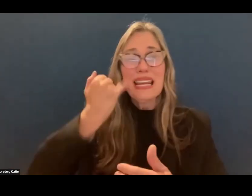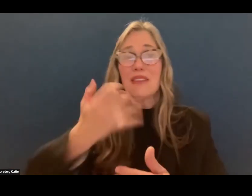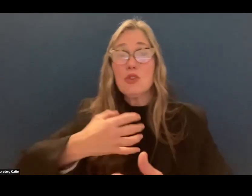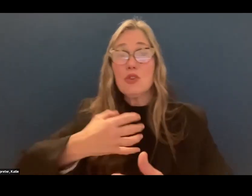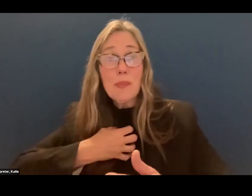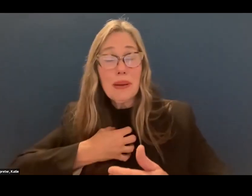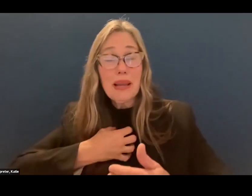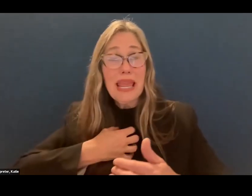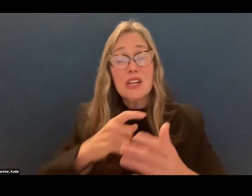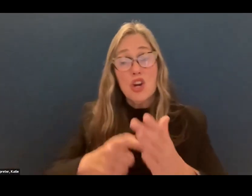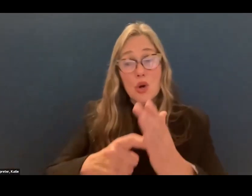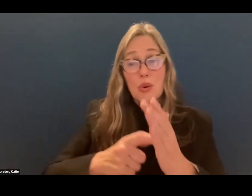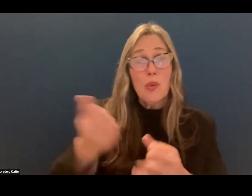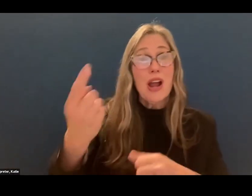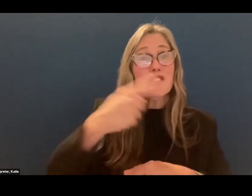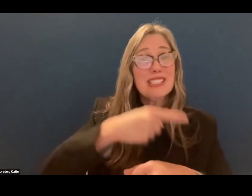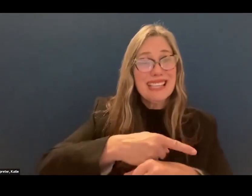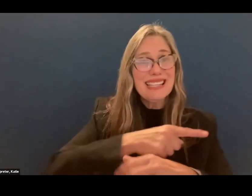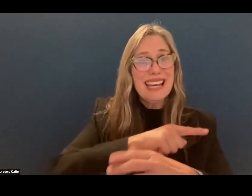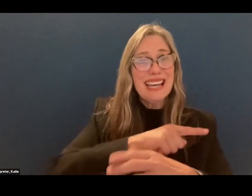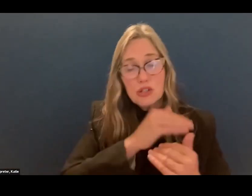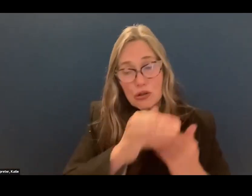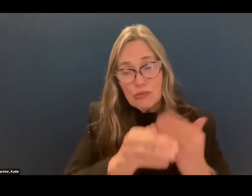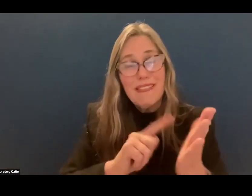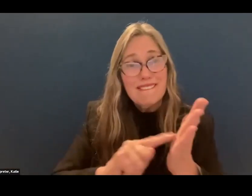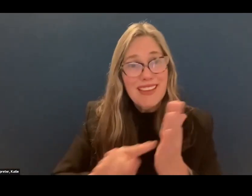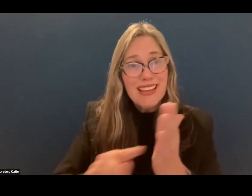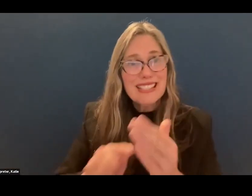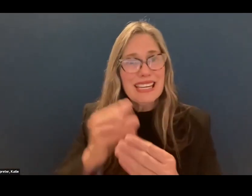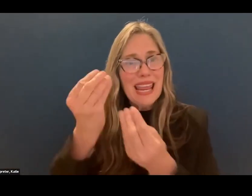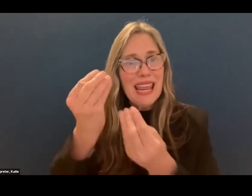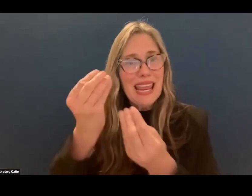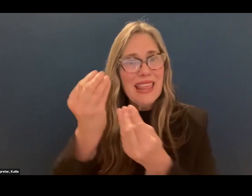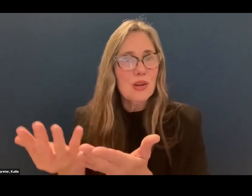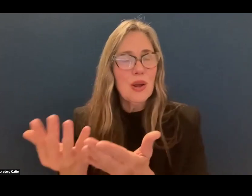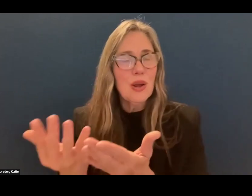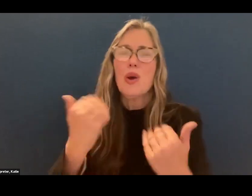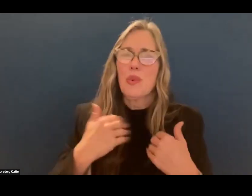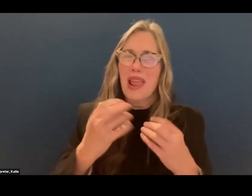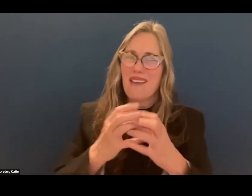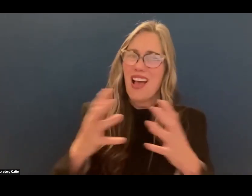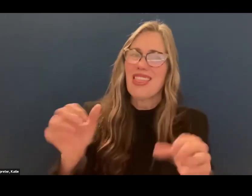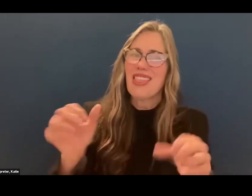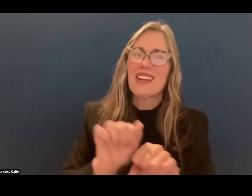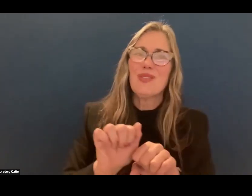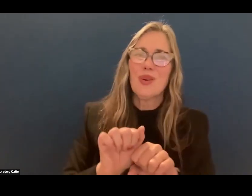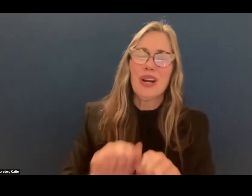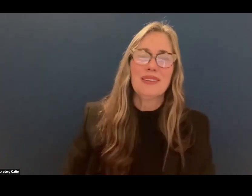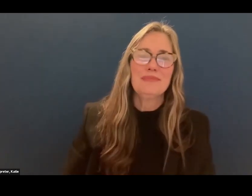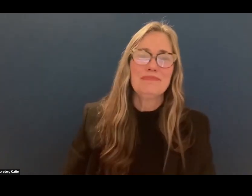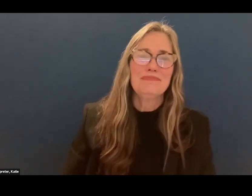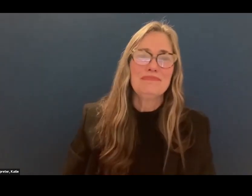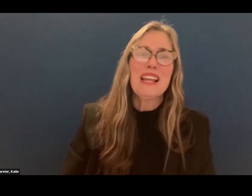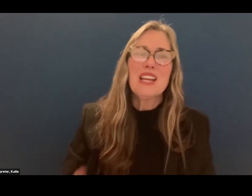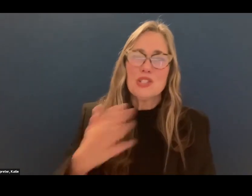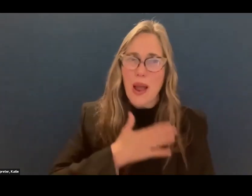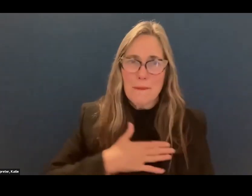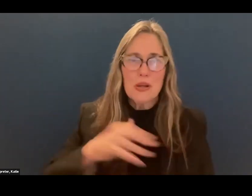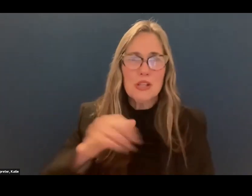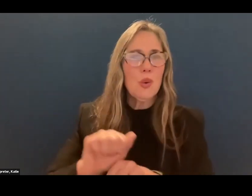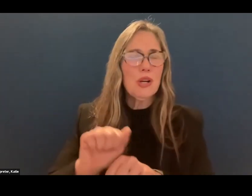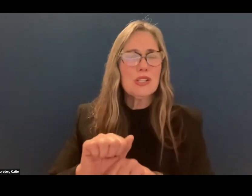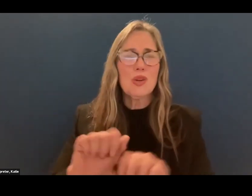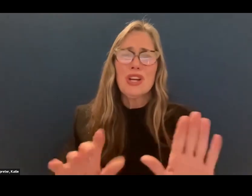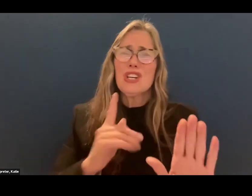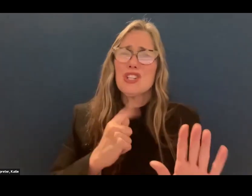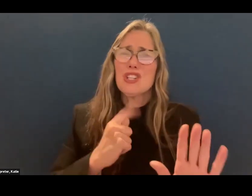I just appreciate the conversation, appreciate the work that's being done, but we know we got a lot of work, and you've said that many times. And so I'm going to ask for a little grace with